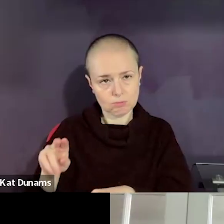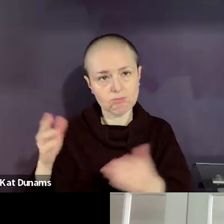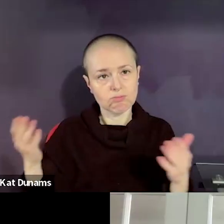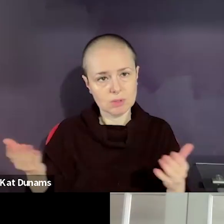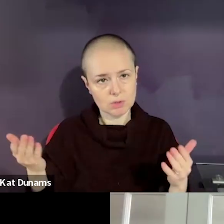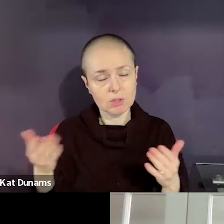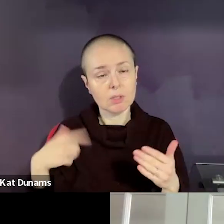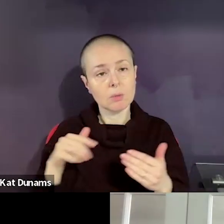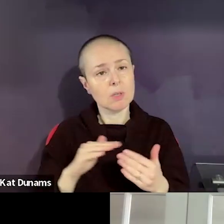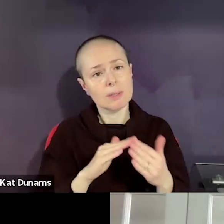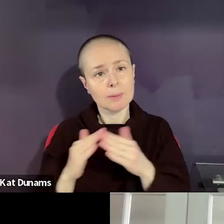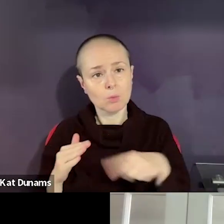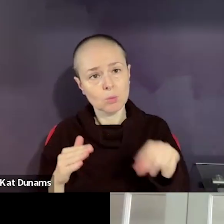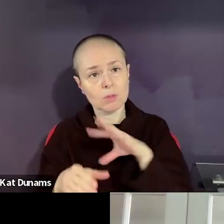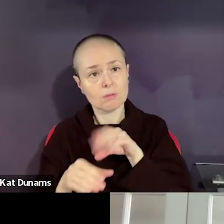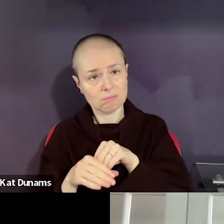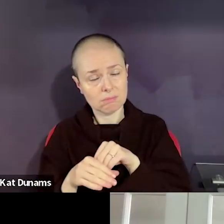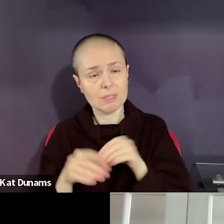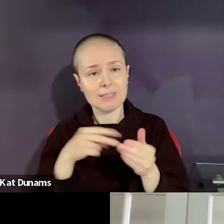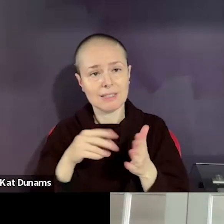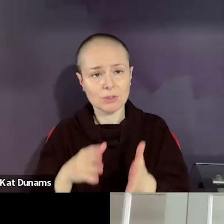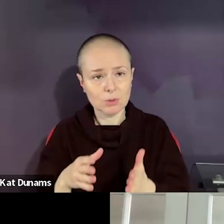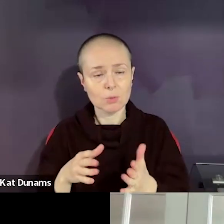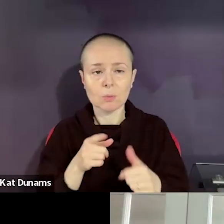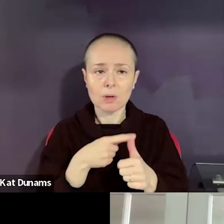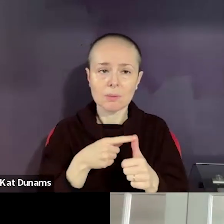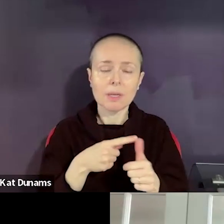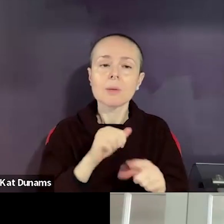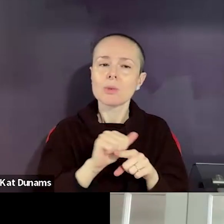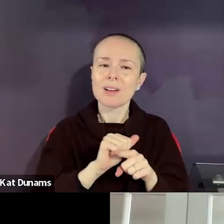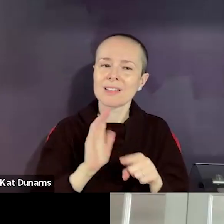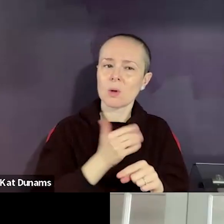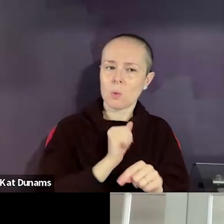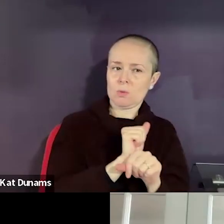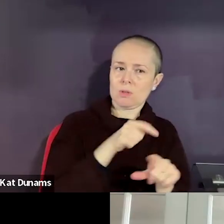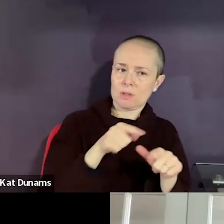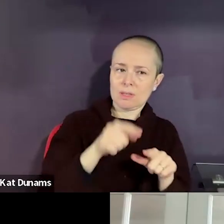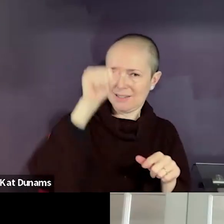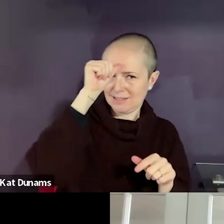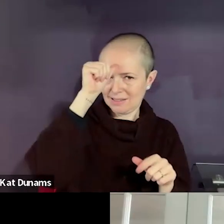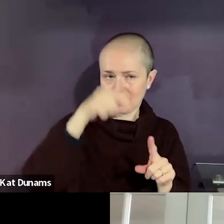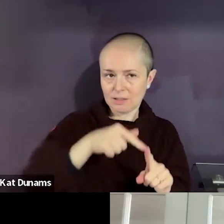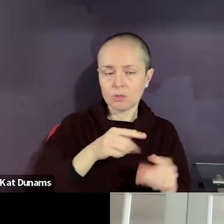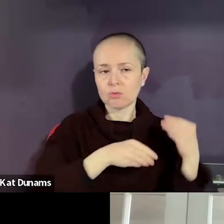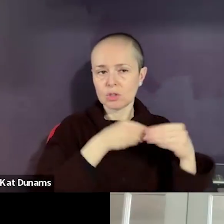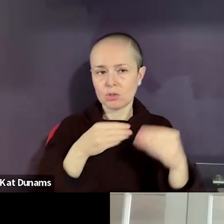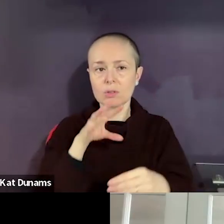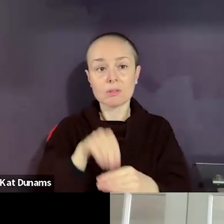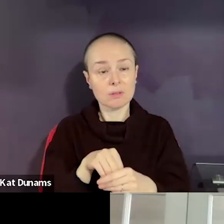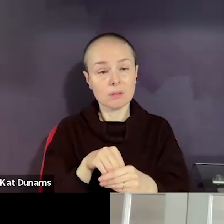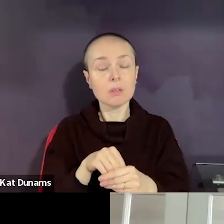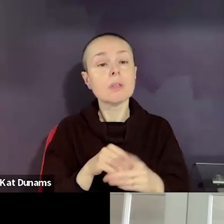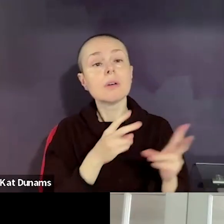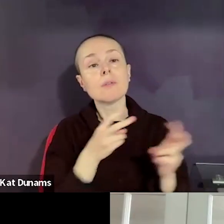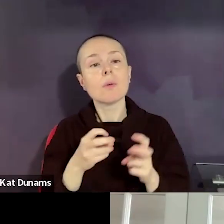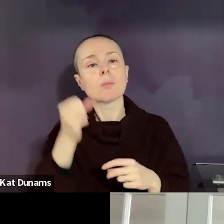essentially a community of dancers who primarily practice Bharatanatyam. This is a Indian traditional dance form, which originates from the